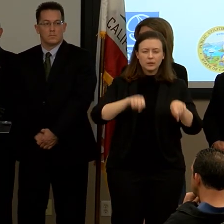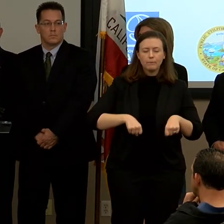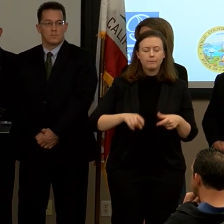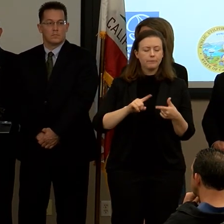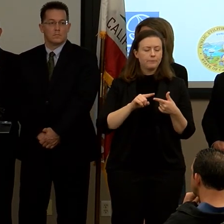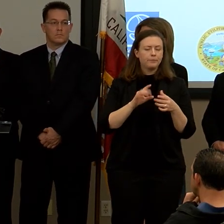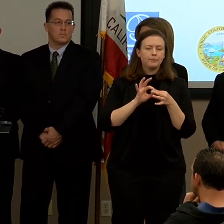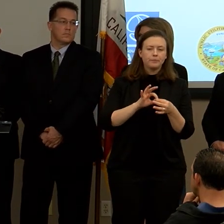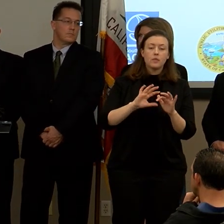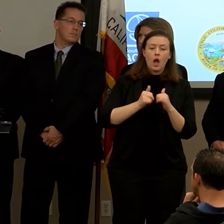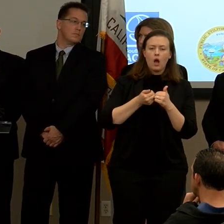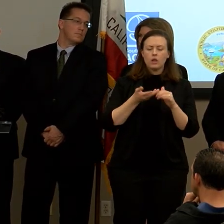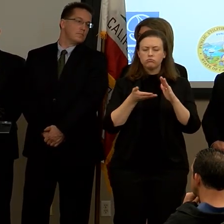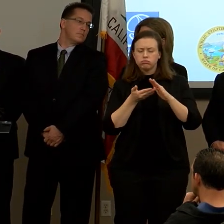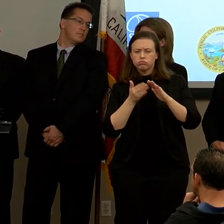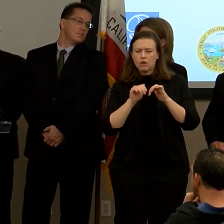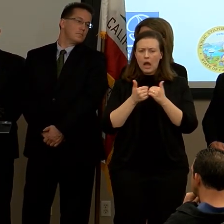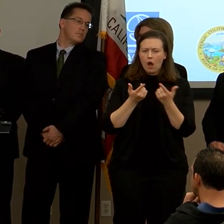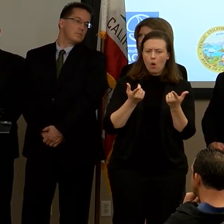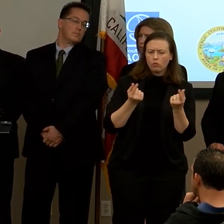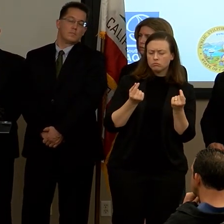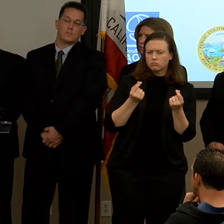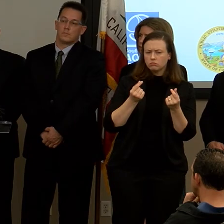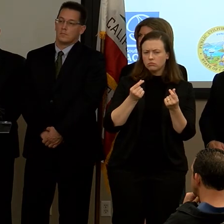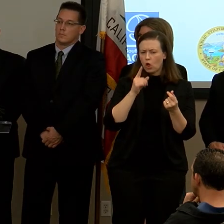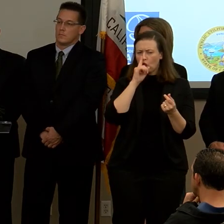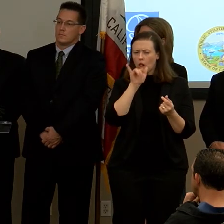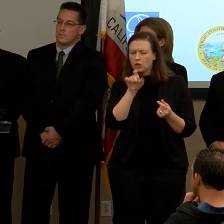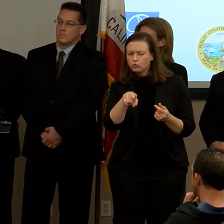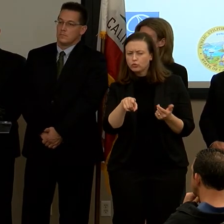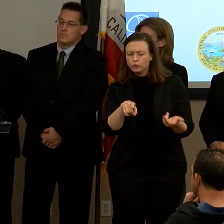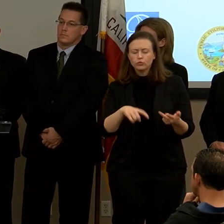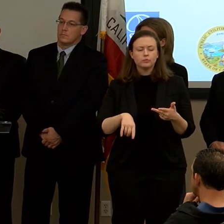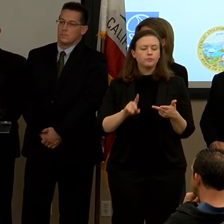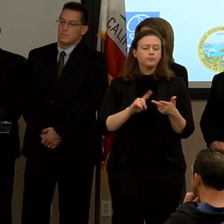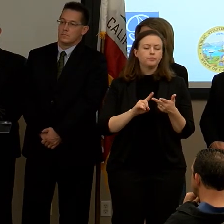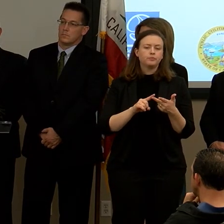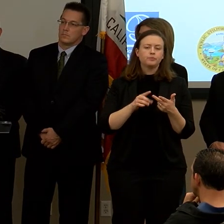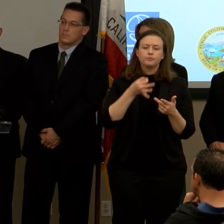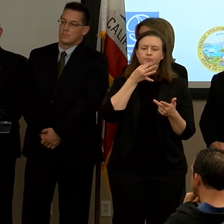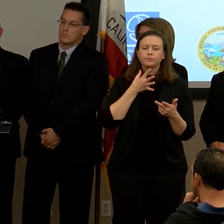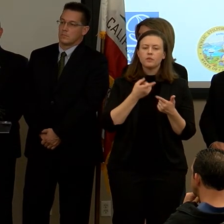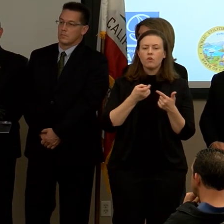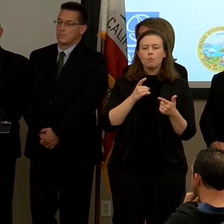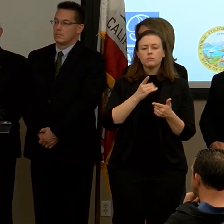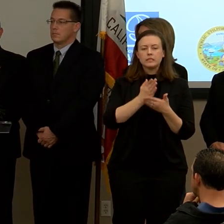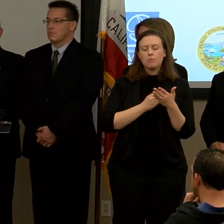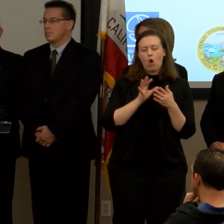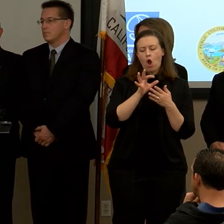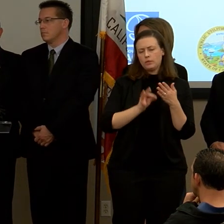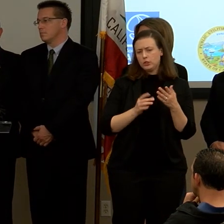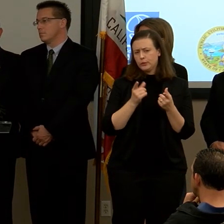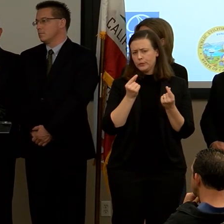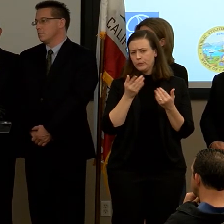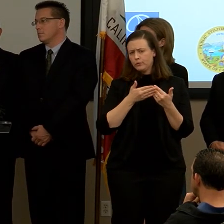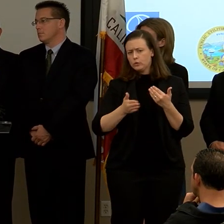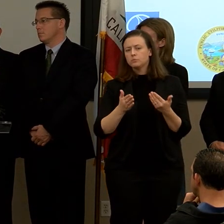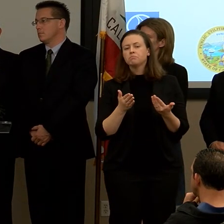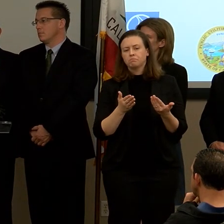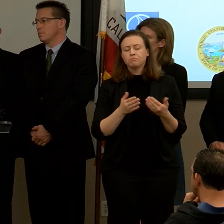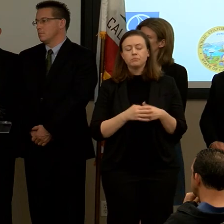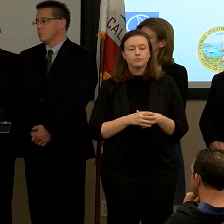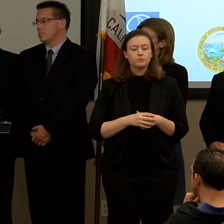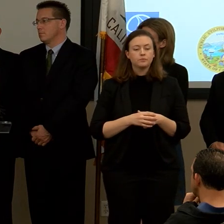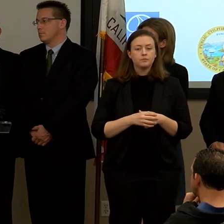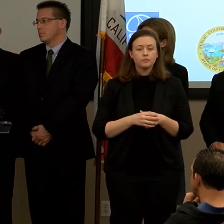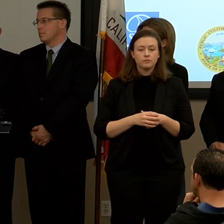of how they operate and how to model those, and also experts on some of our options going forward.